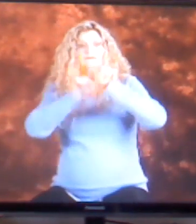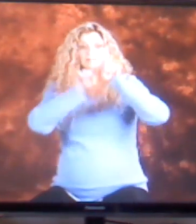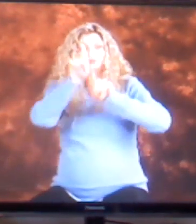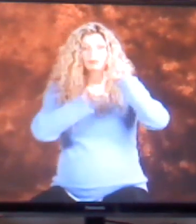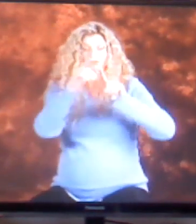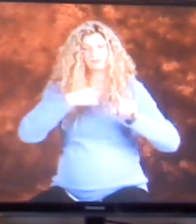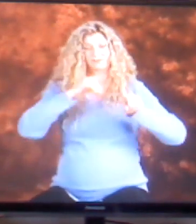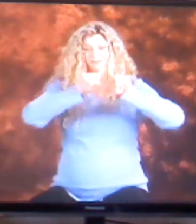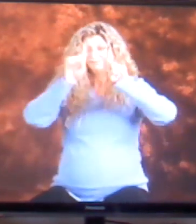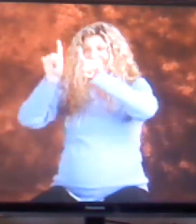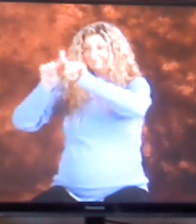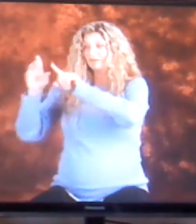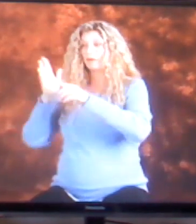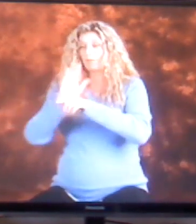buy.